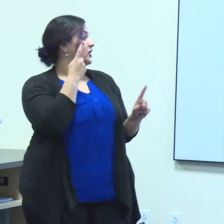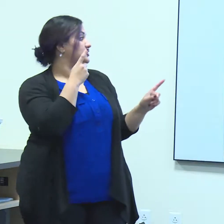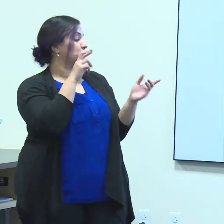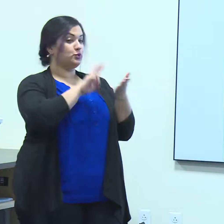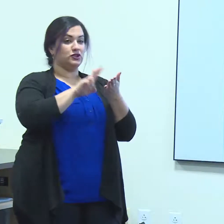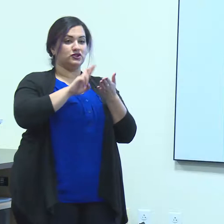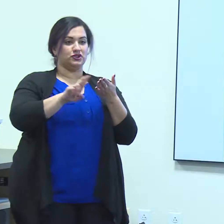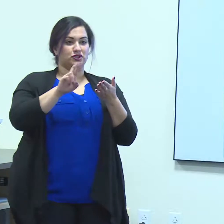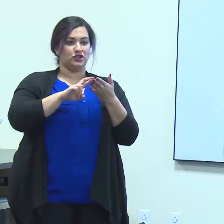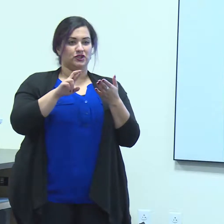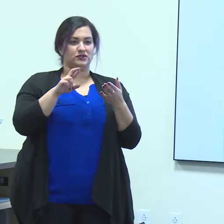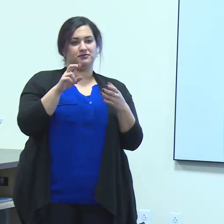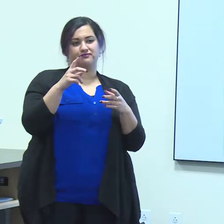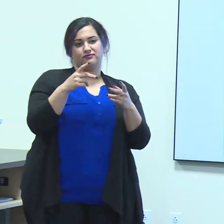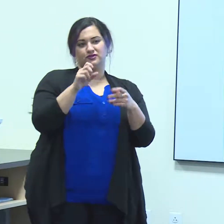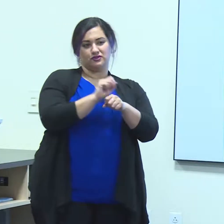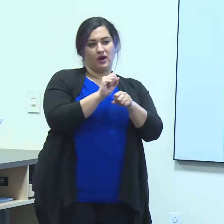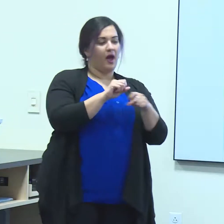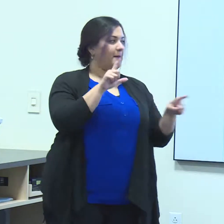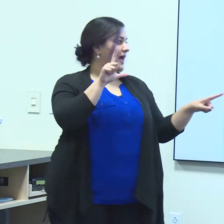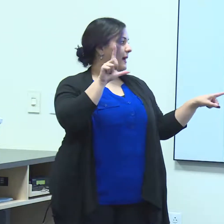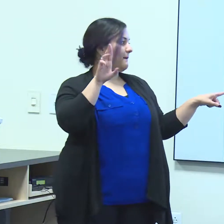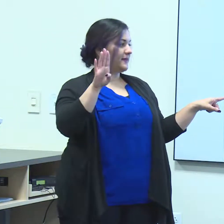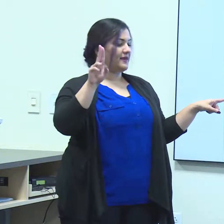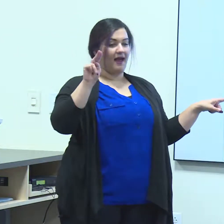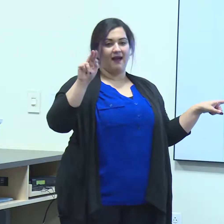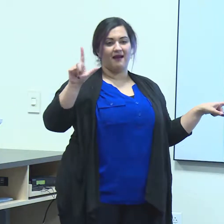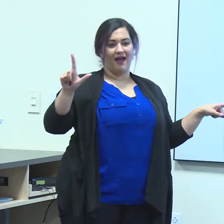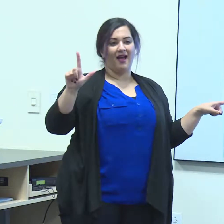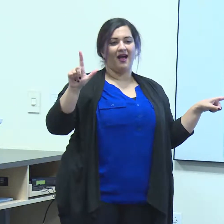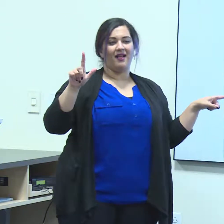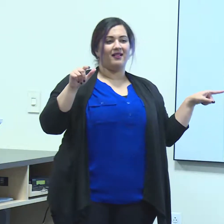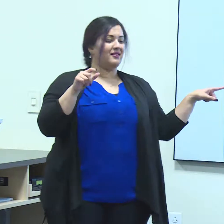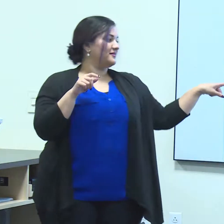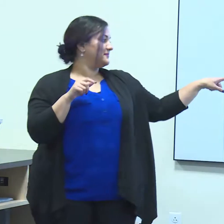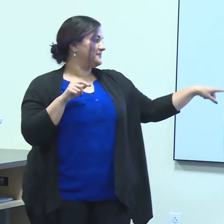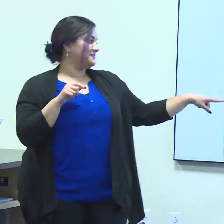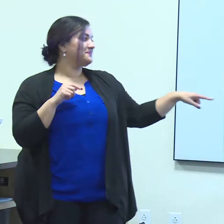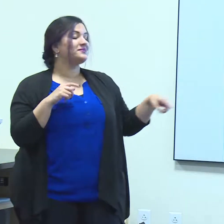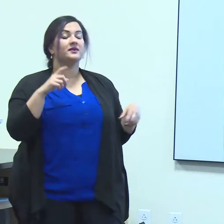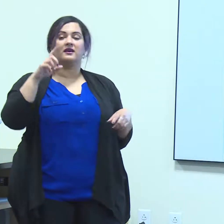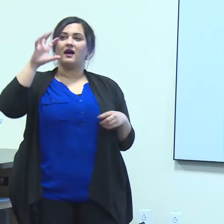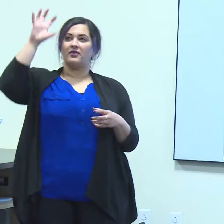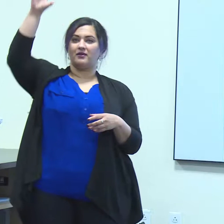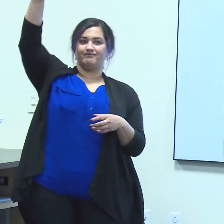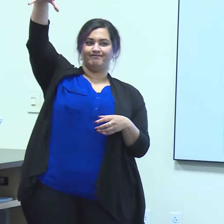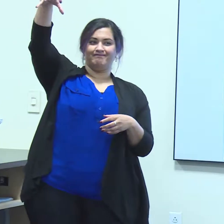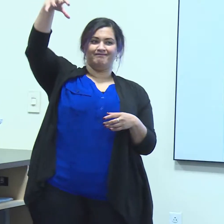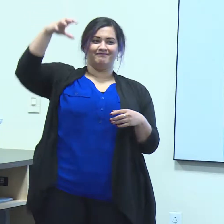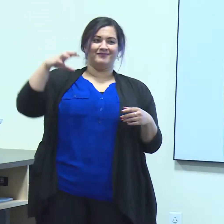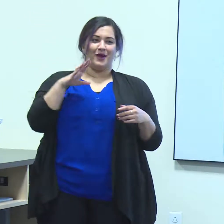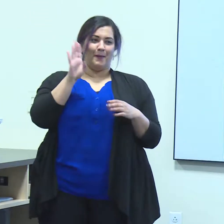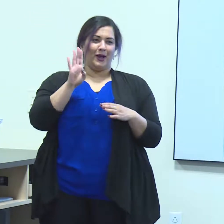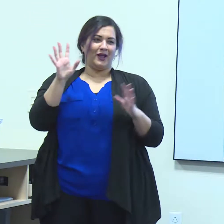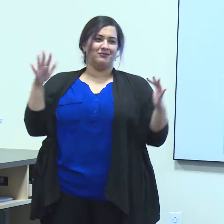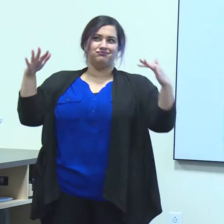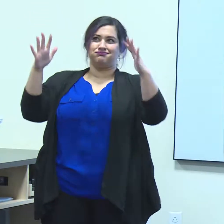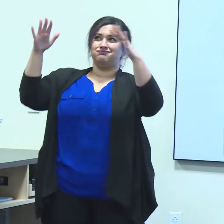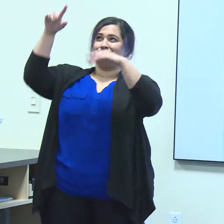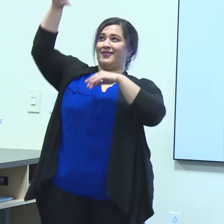My first research job was at the Lawrence Berkeley National Laboratory, LBNL, and it was up on top of a beautiful hill